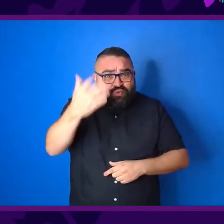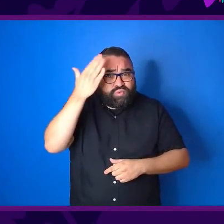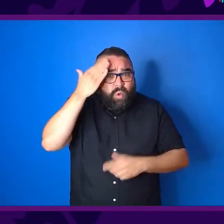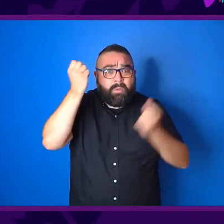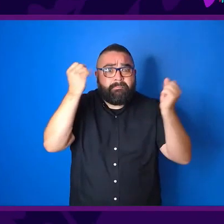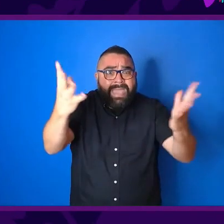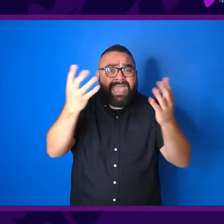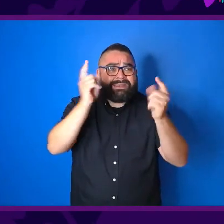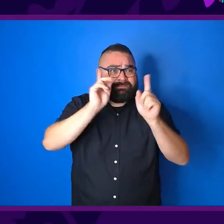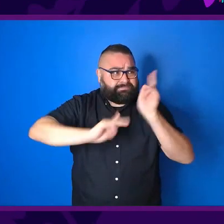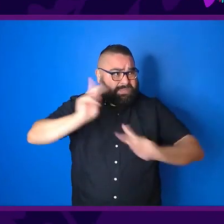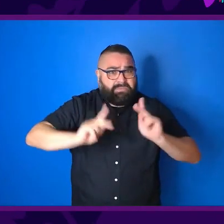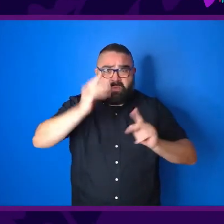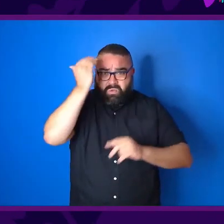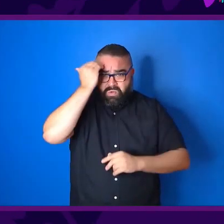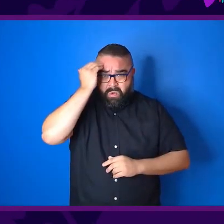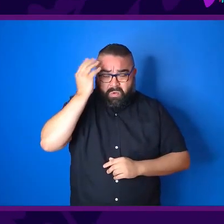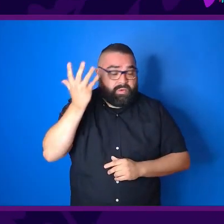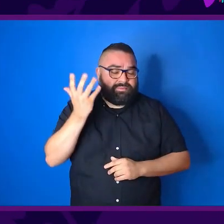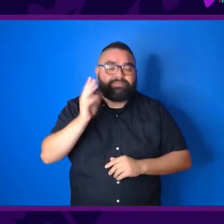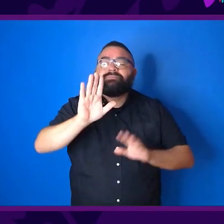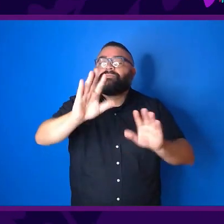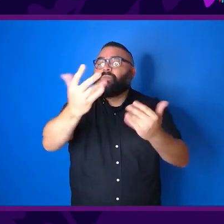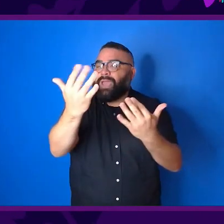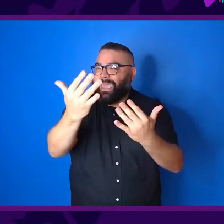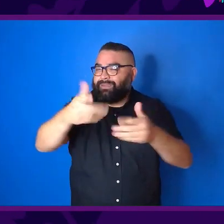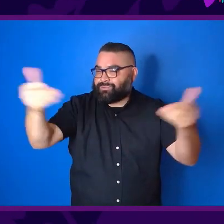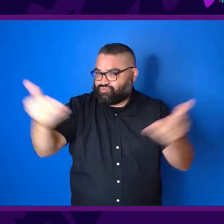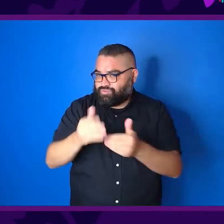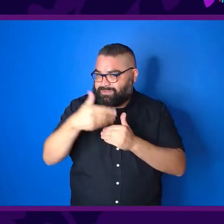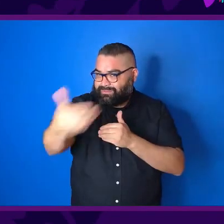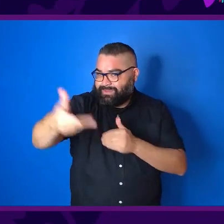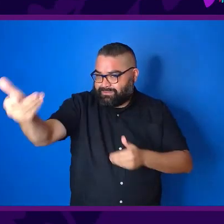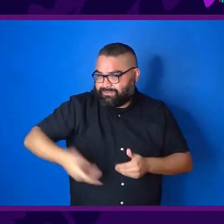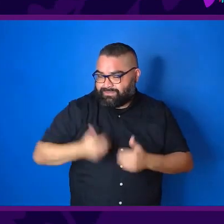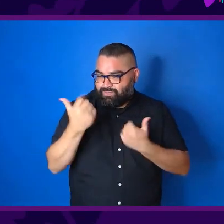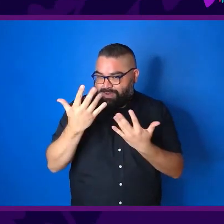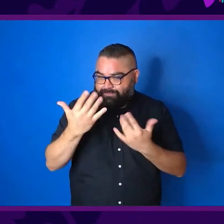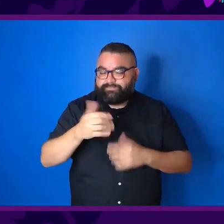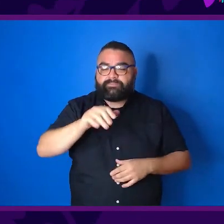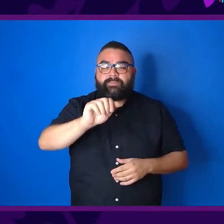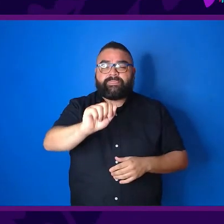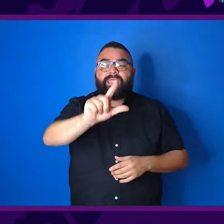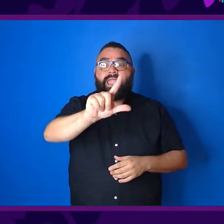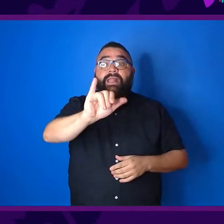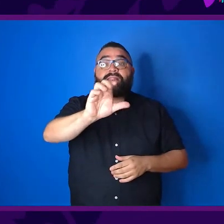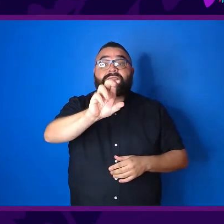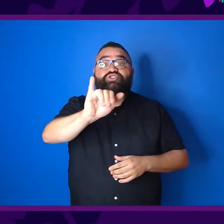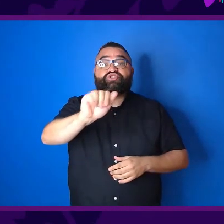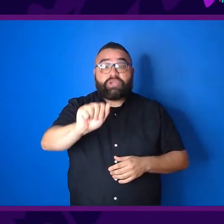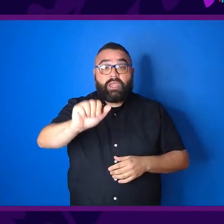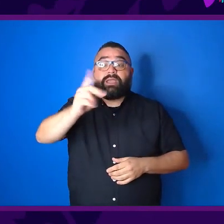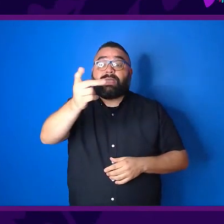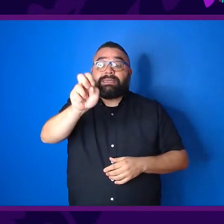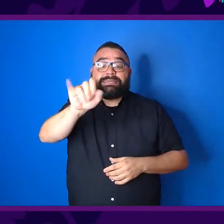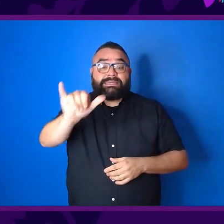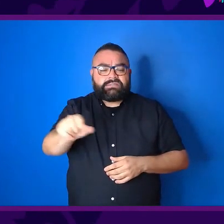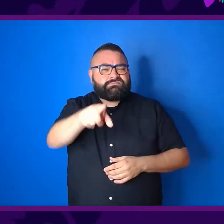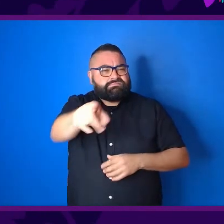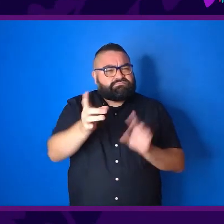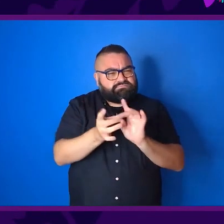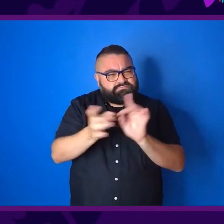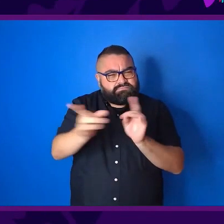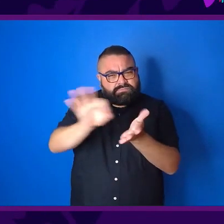let me just say, before we introduce our next guest, you know, Alicia Keys mentioned the census, and I know that that's something that's very important to the Dolores